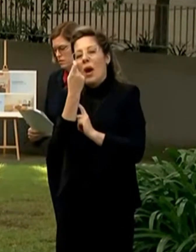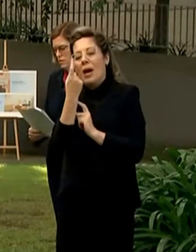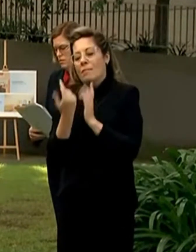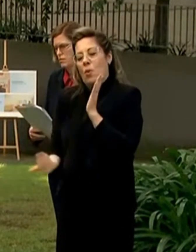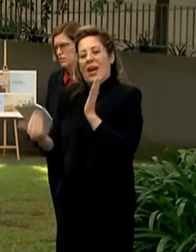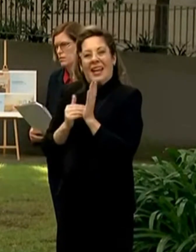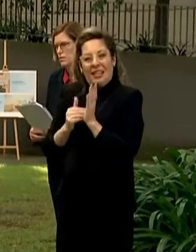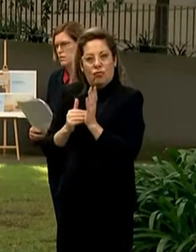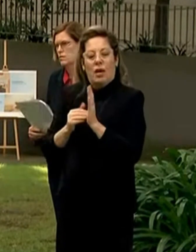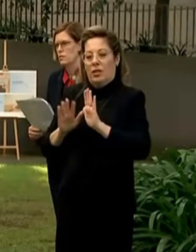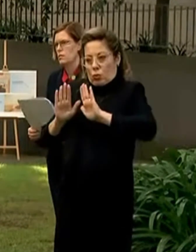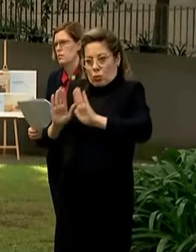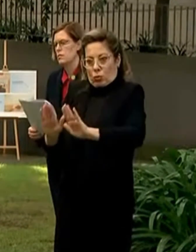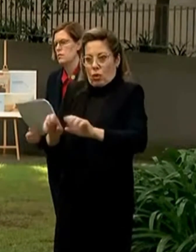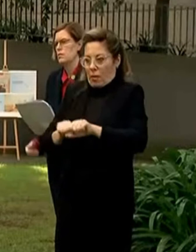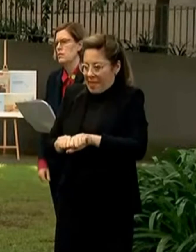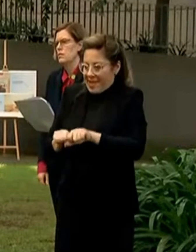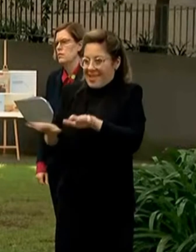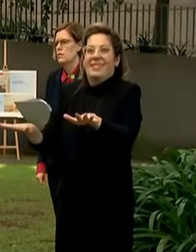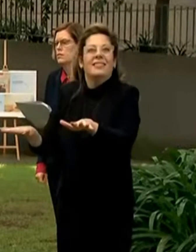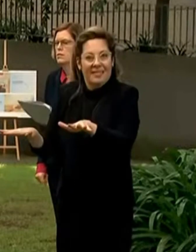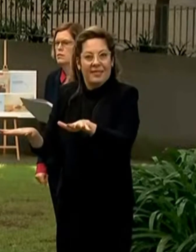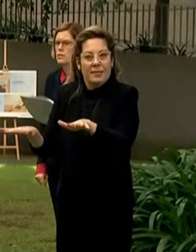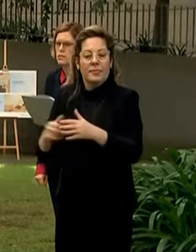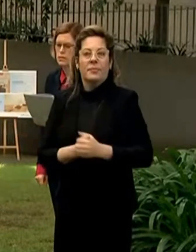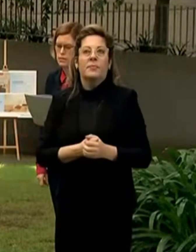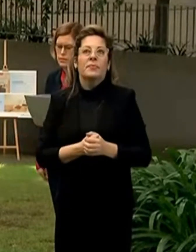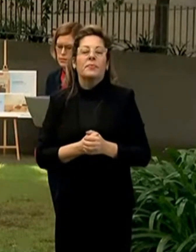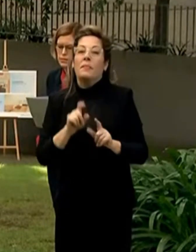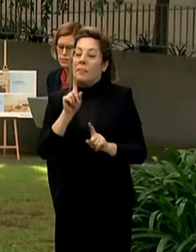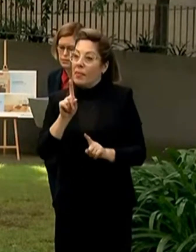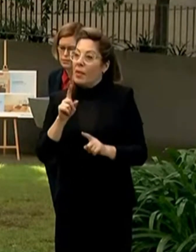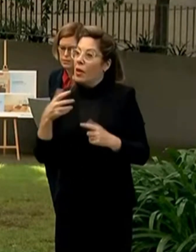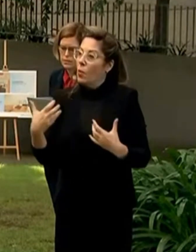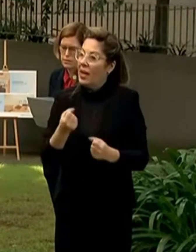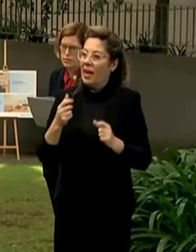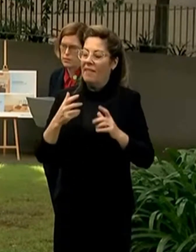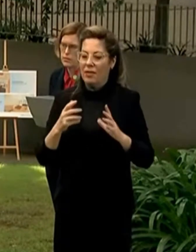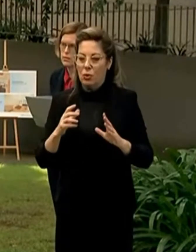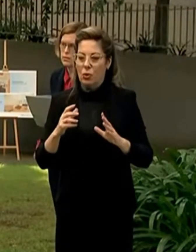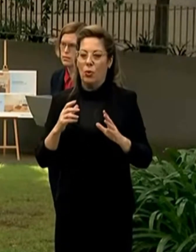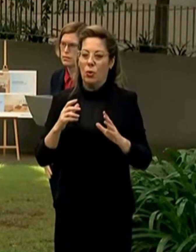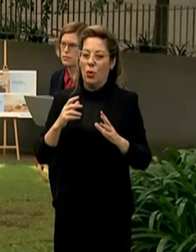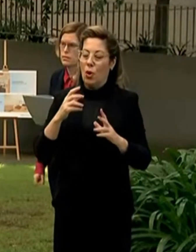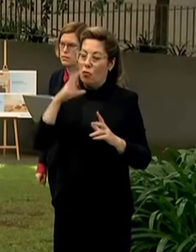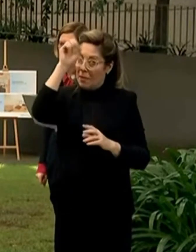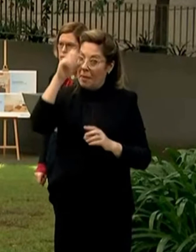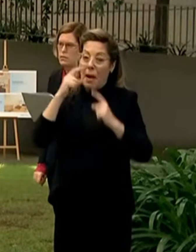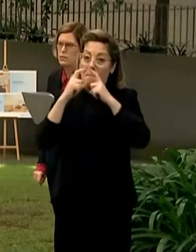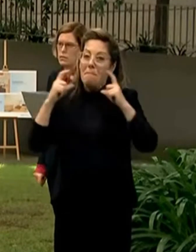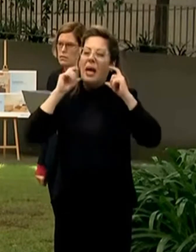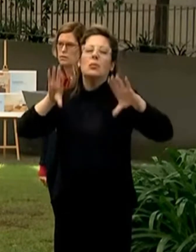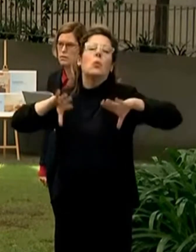we can continue with the economic activity we have. We can continue so long as we have to accept and understand that it's the fourth line of